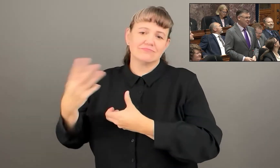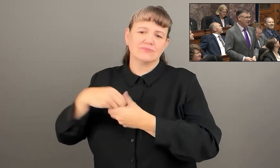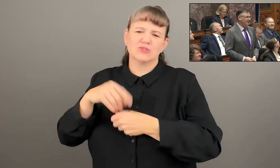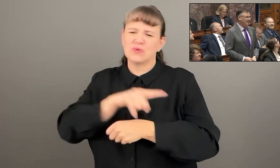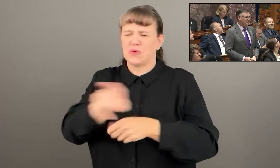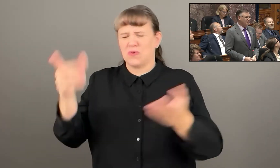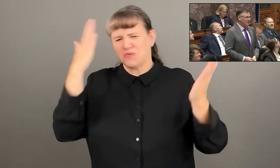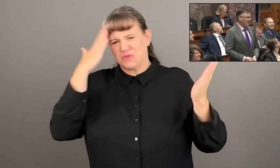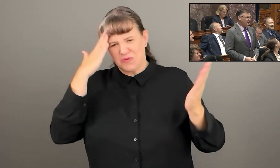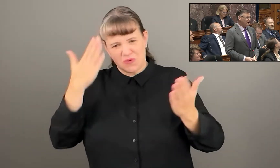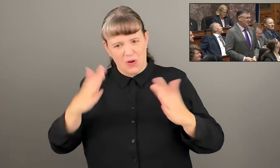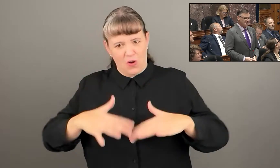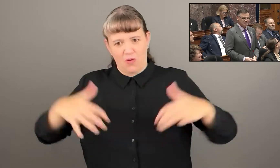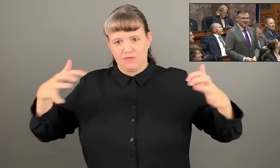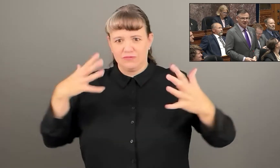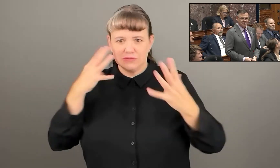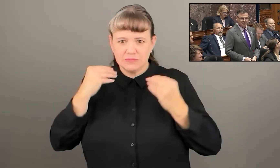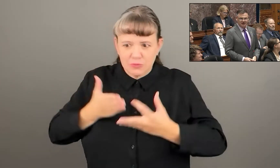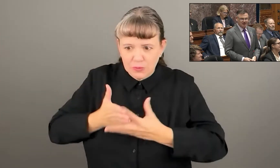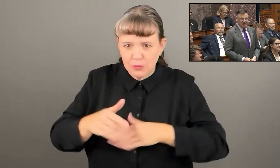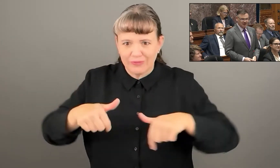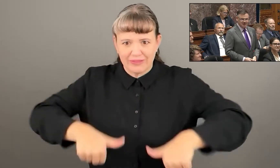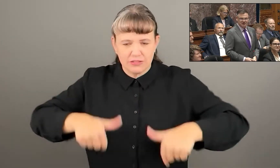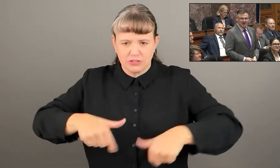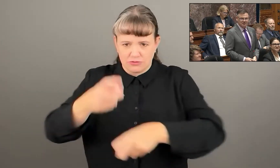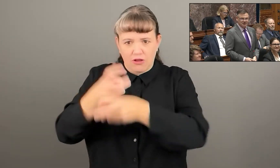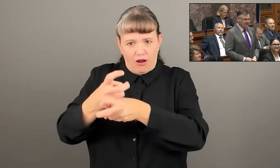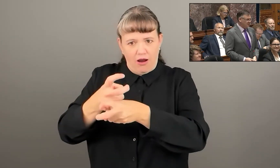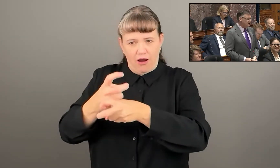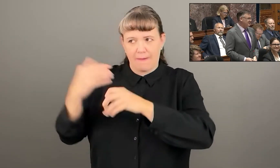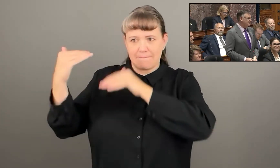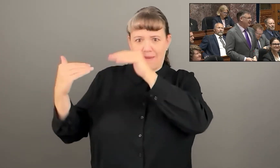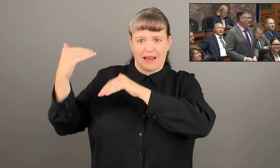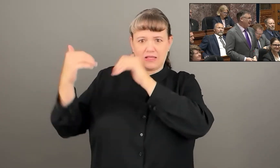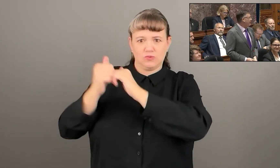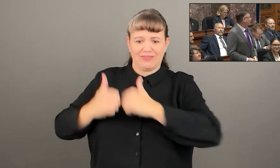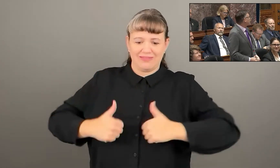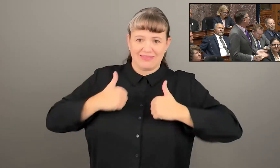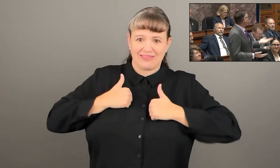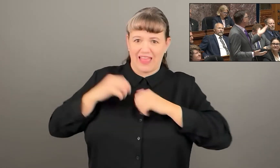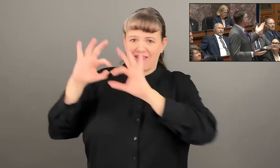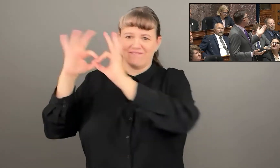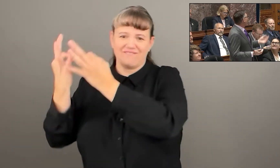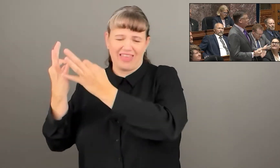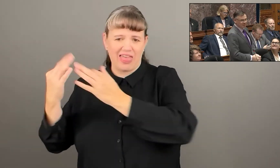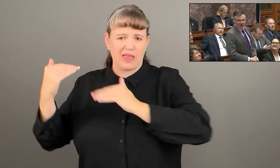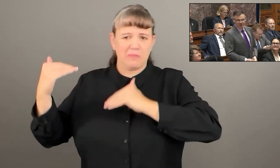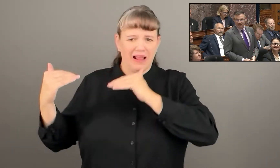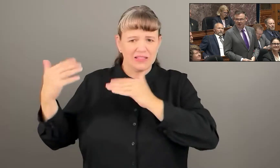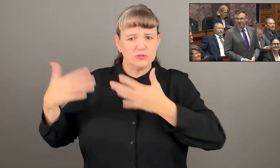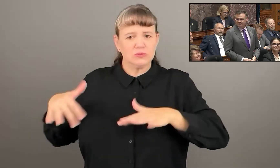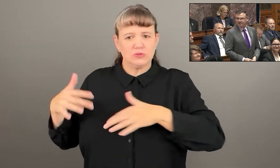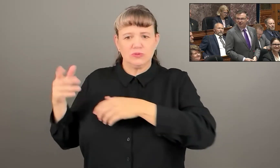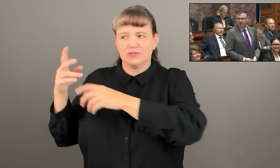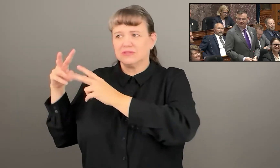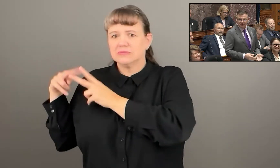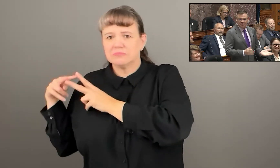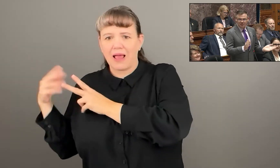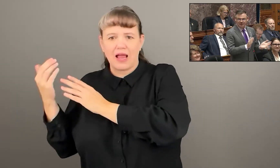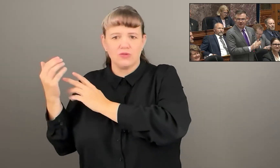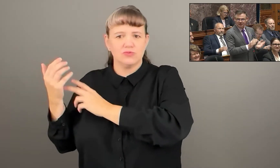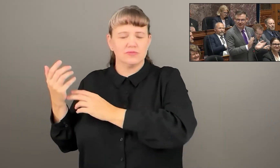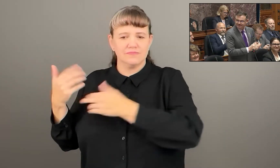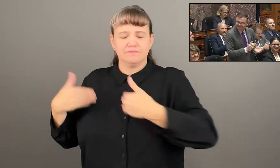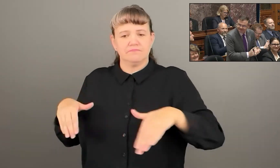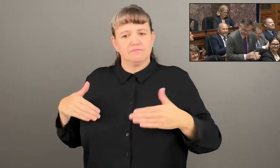doing this work. We all know the pressures on our relationships with spouses, and I wouldn't be here without her. So